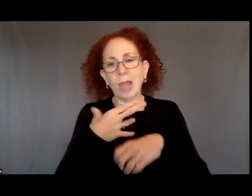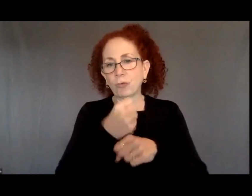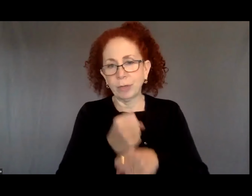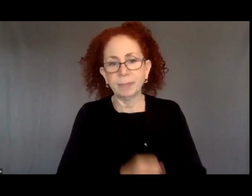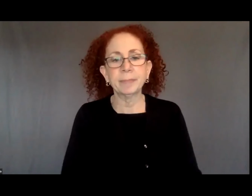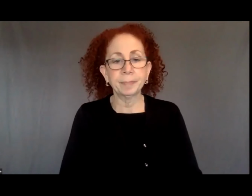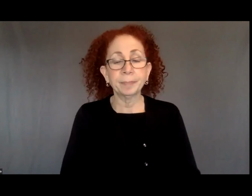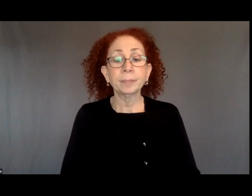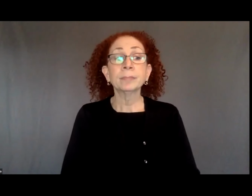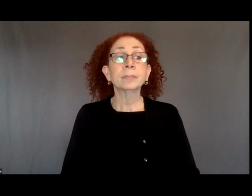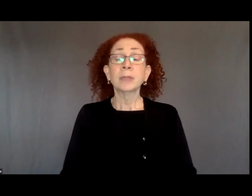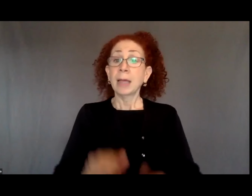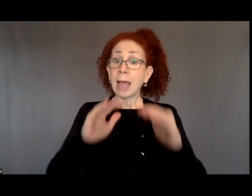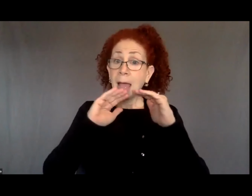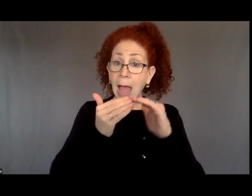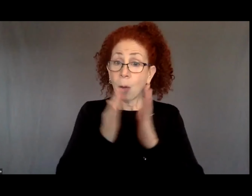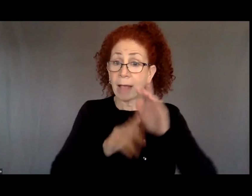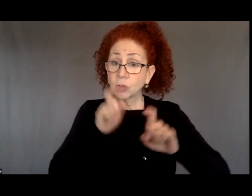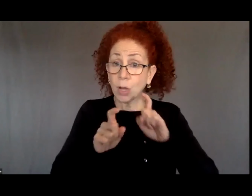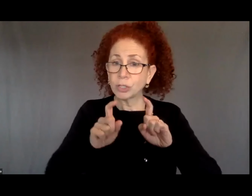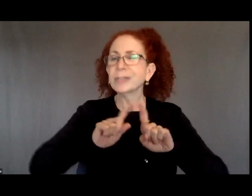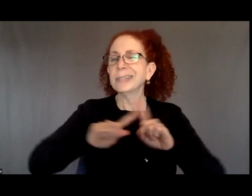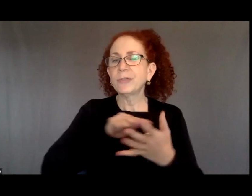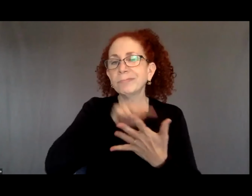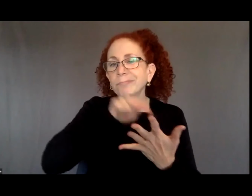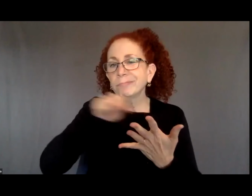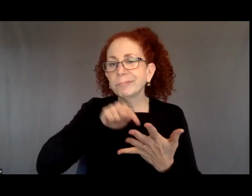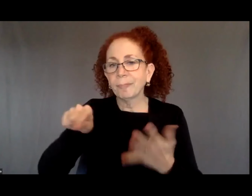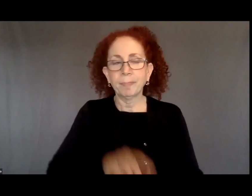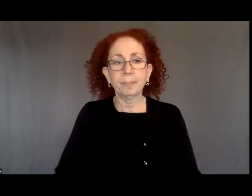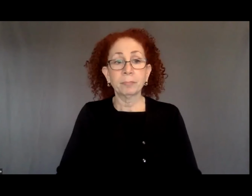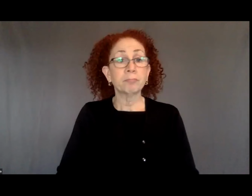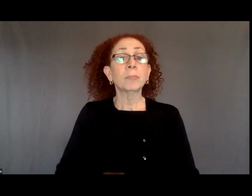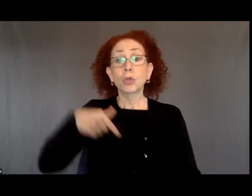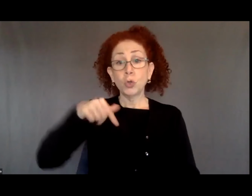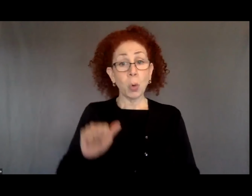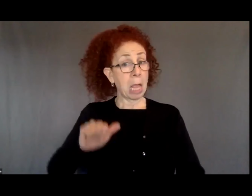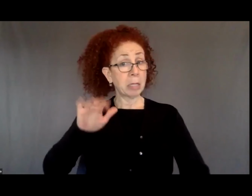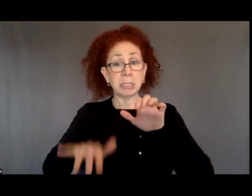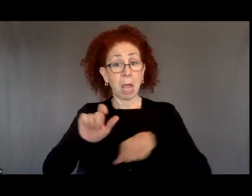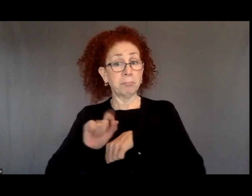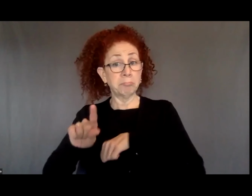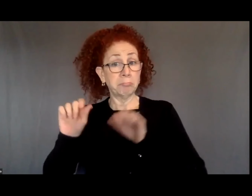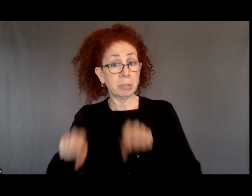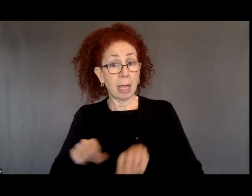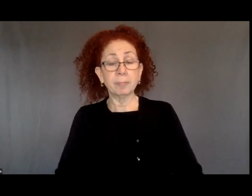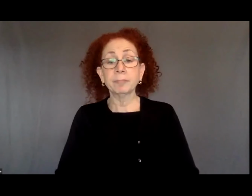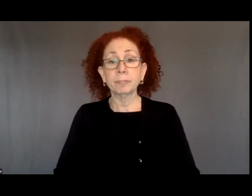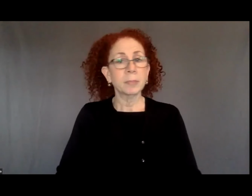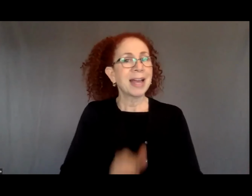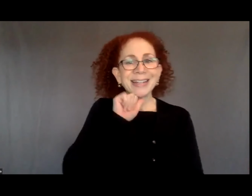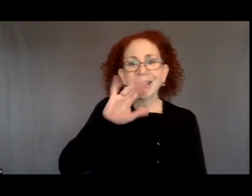have a few channels by which to ask questions. Anybody may type a question in the Q&A tab, and that's the Q&A tab and not the